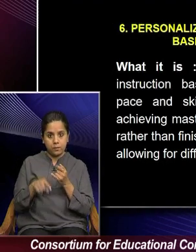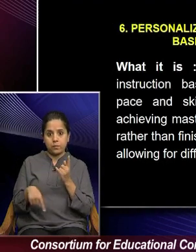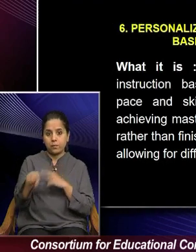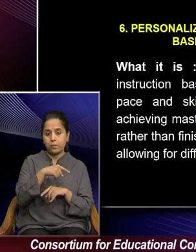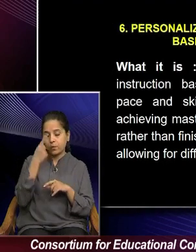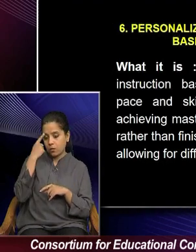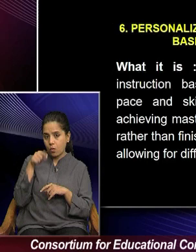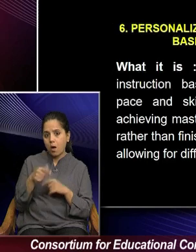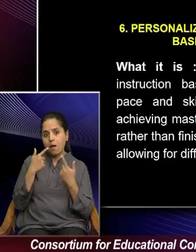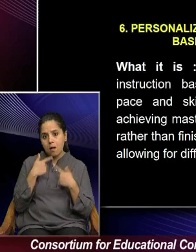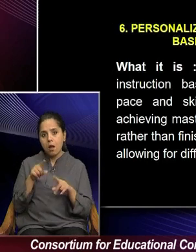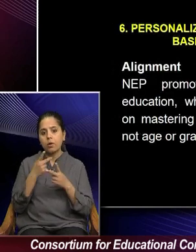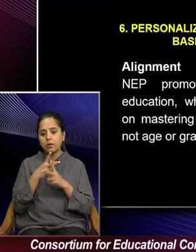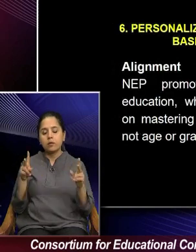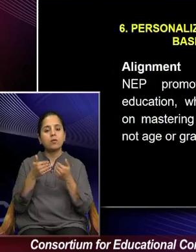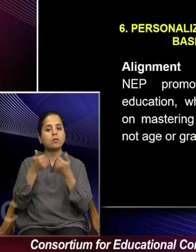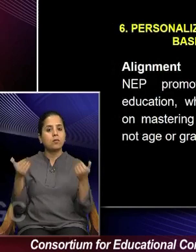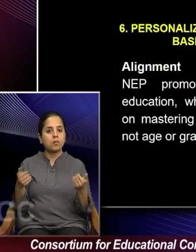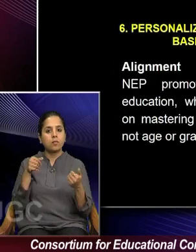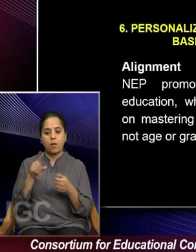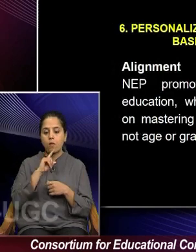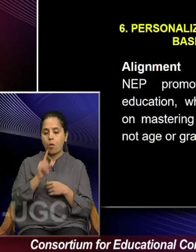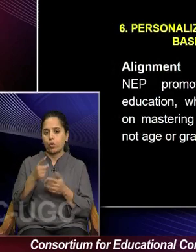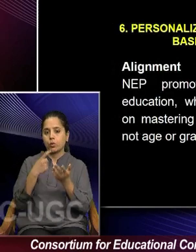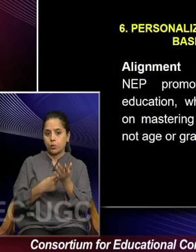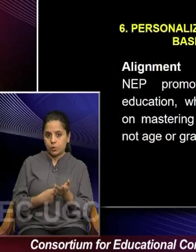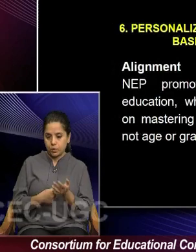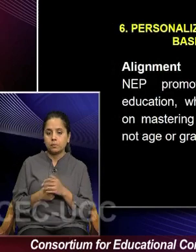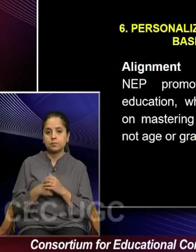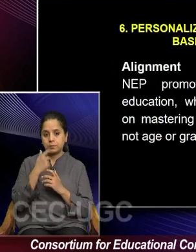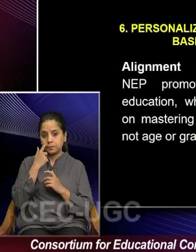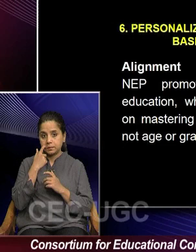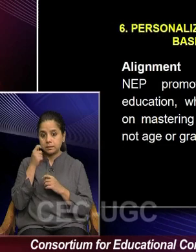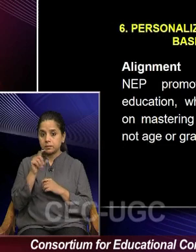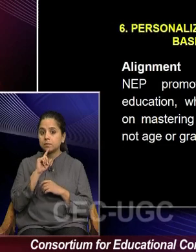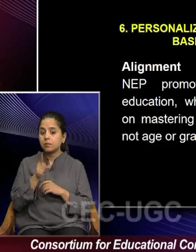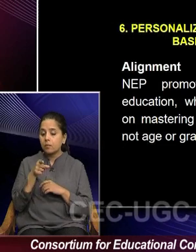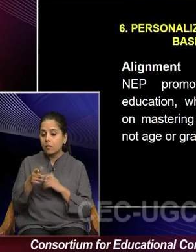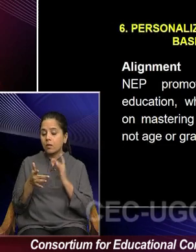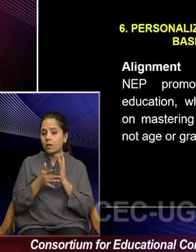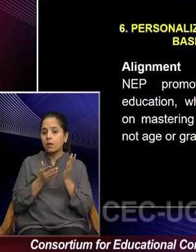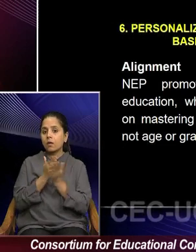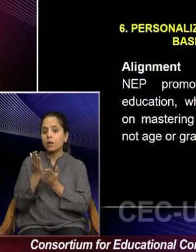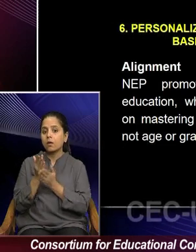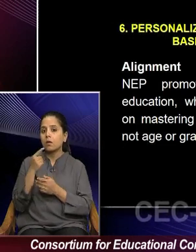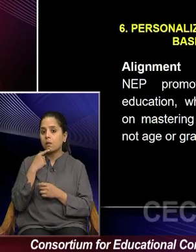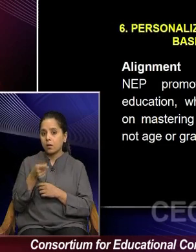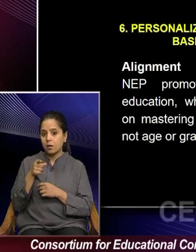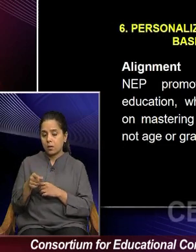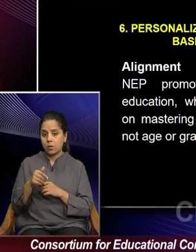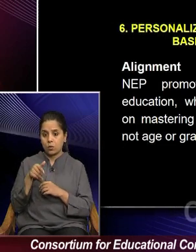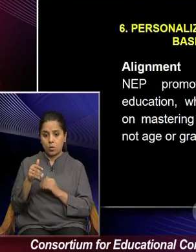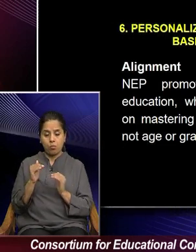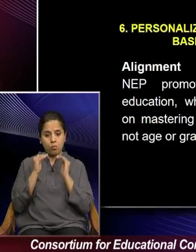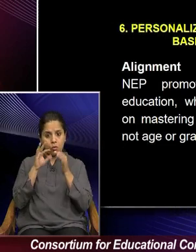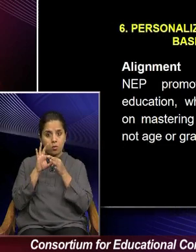a differentiated instruction. This particular technique, which is highly